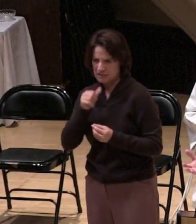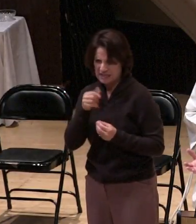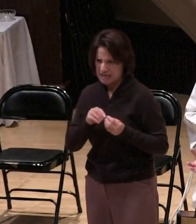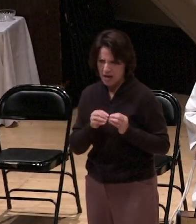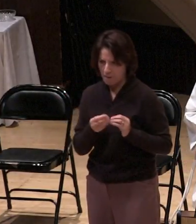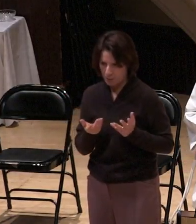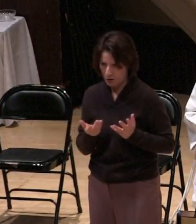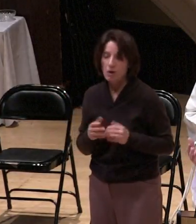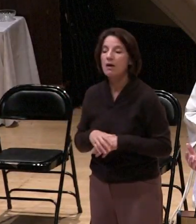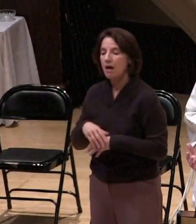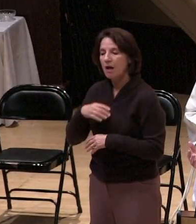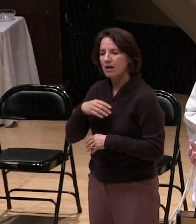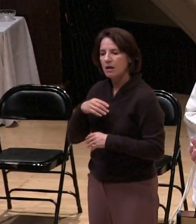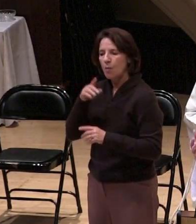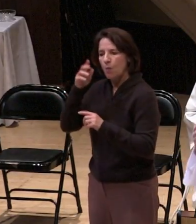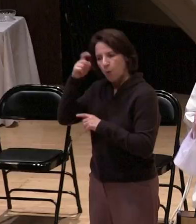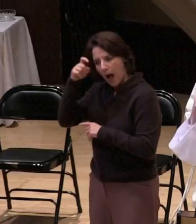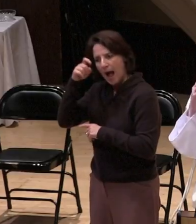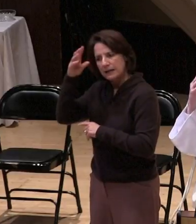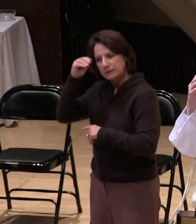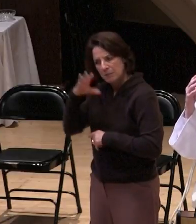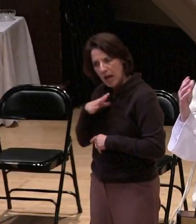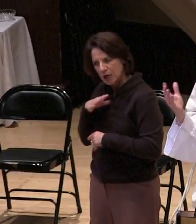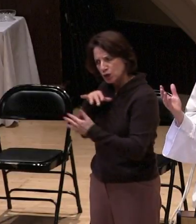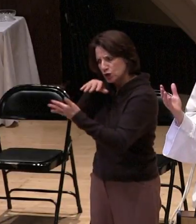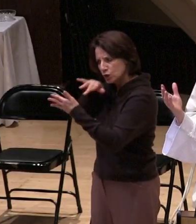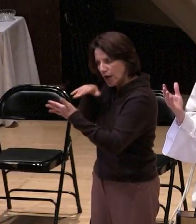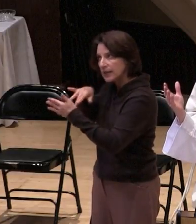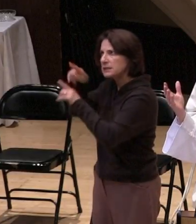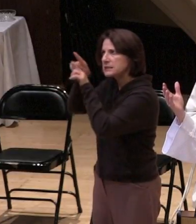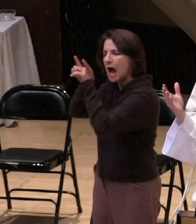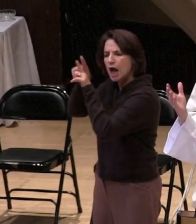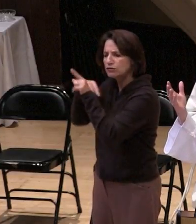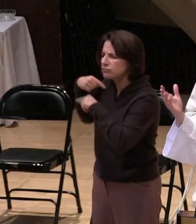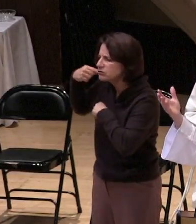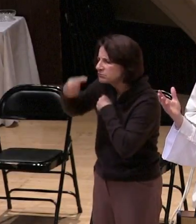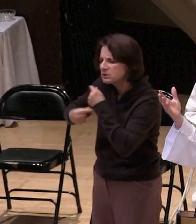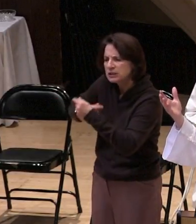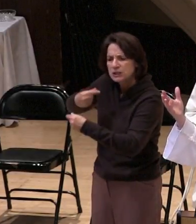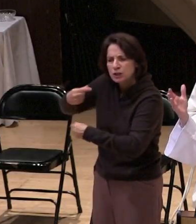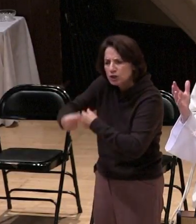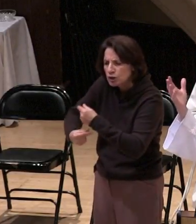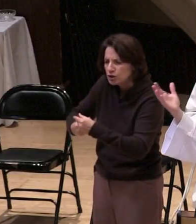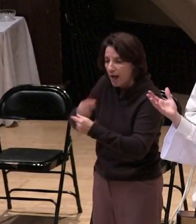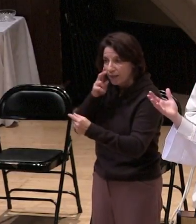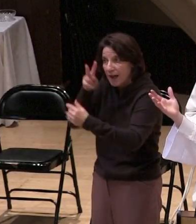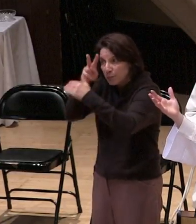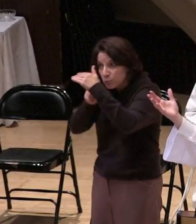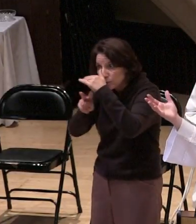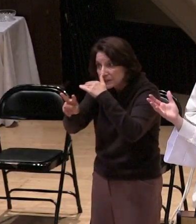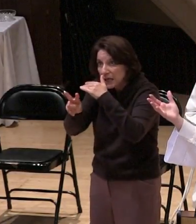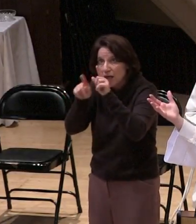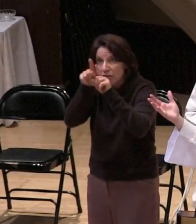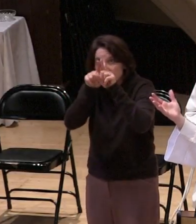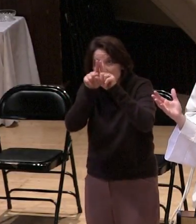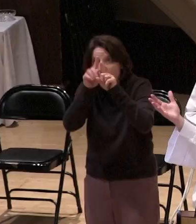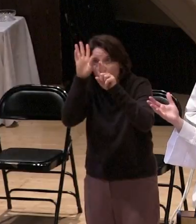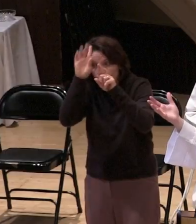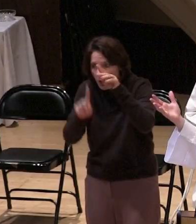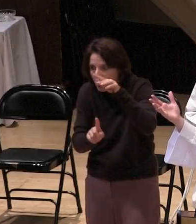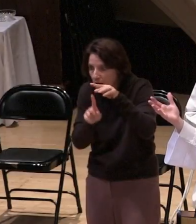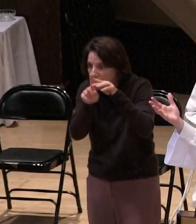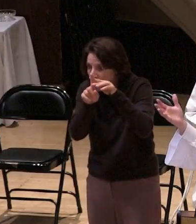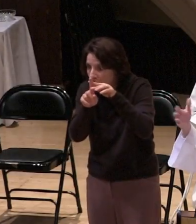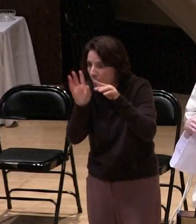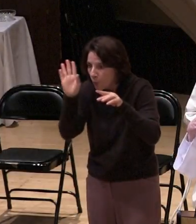stars. For generations, they have been predicting that this star will appear that will tell them that this great